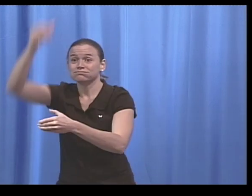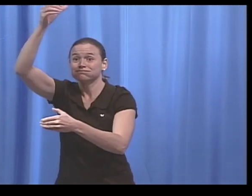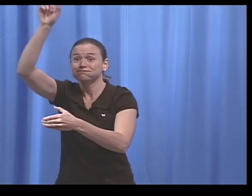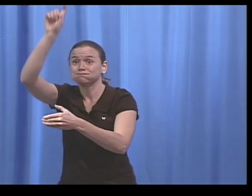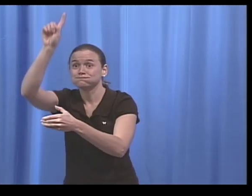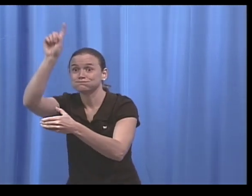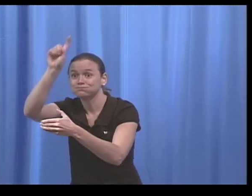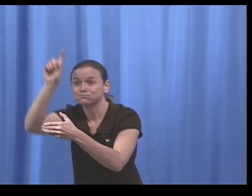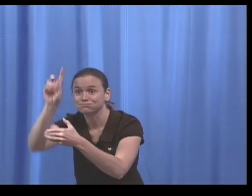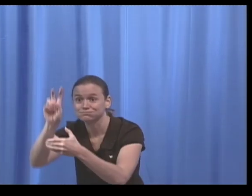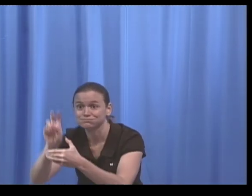for the beanstalk.